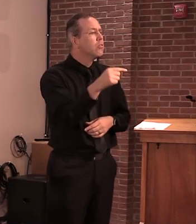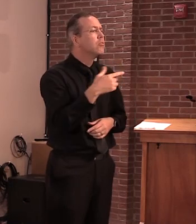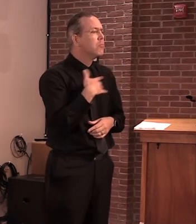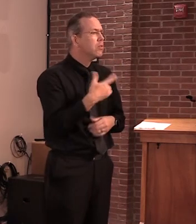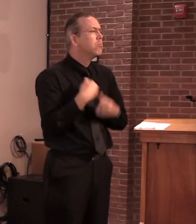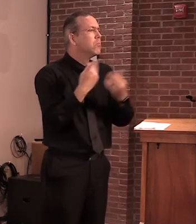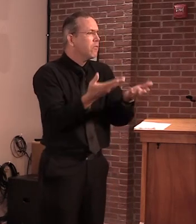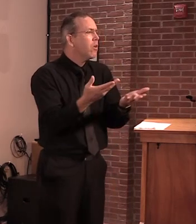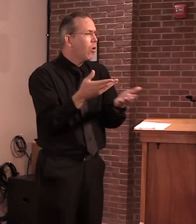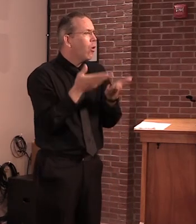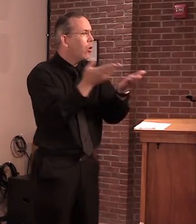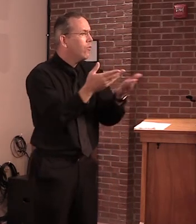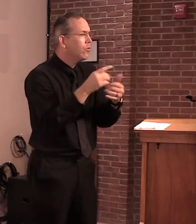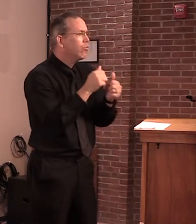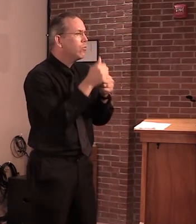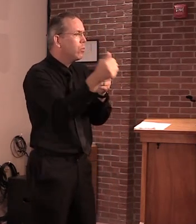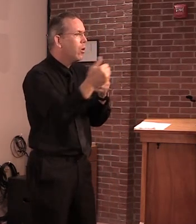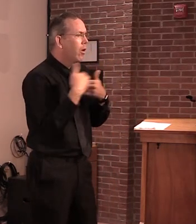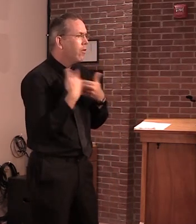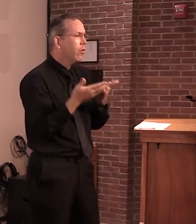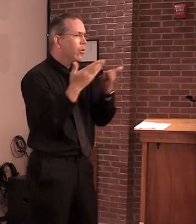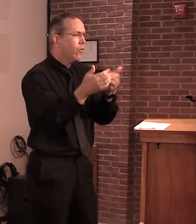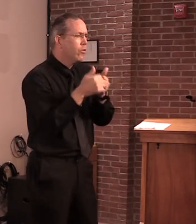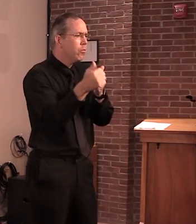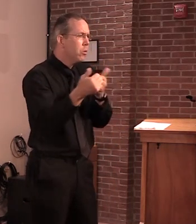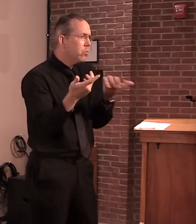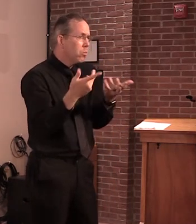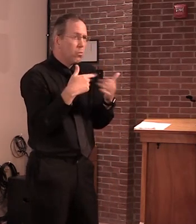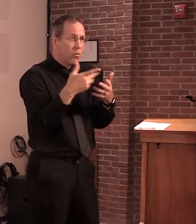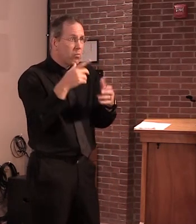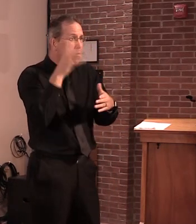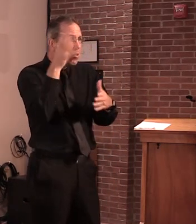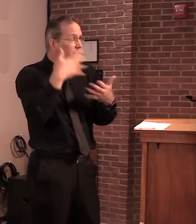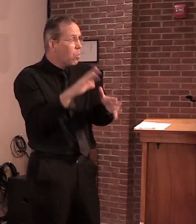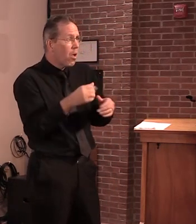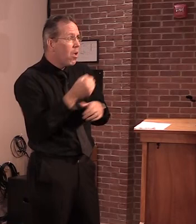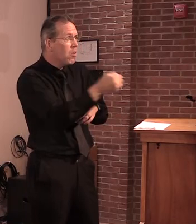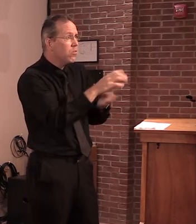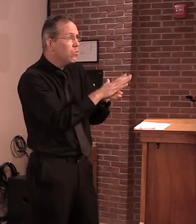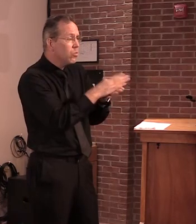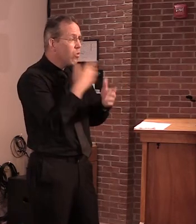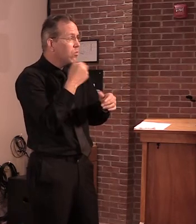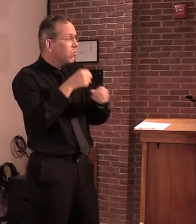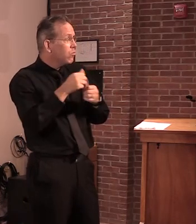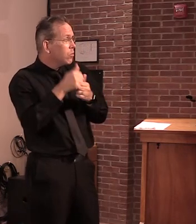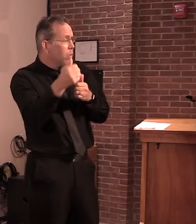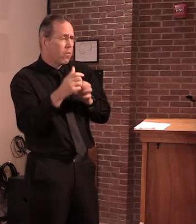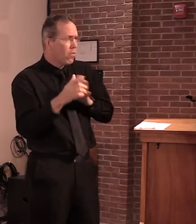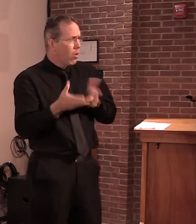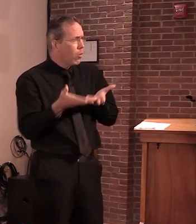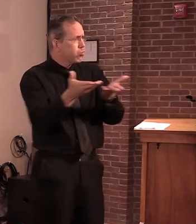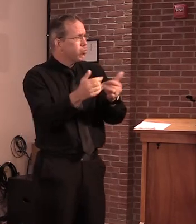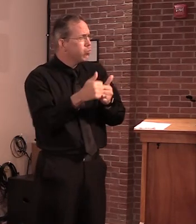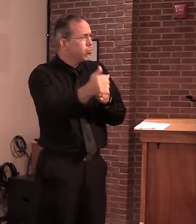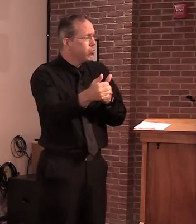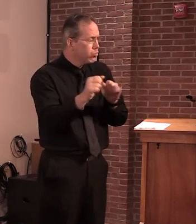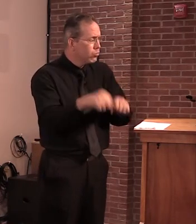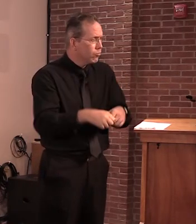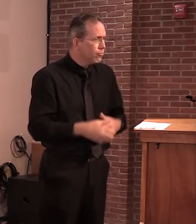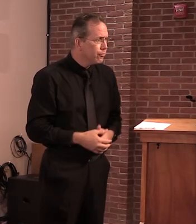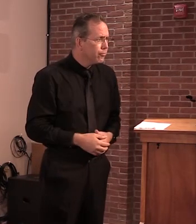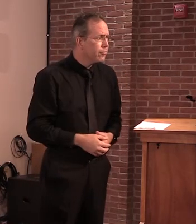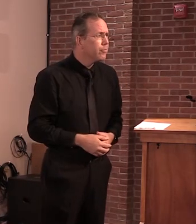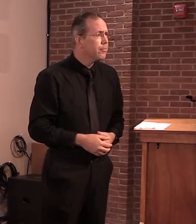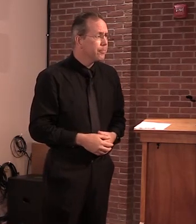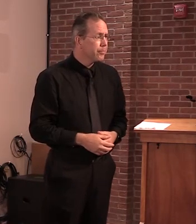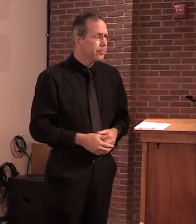some sort to most parents. But that sounds like a no. It sounds